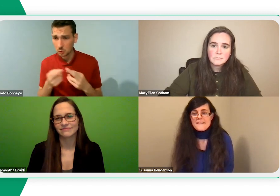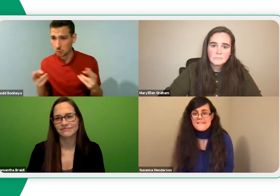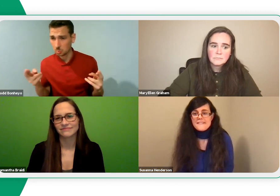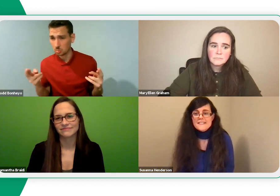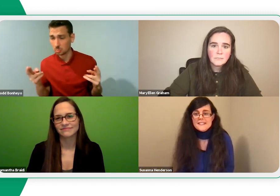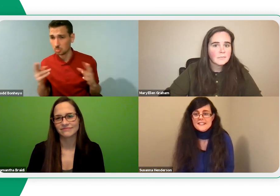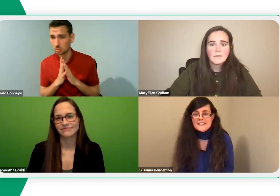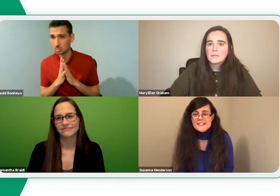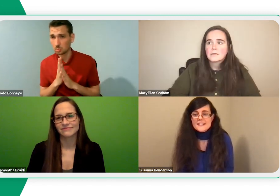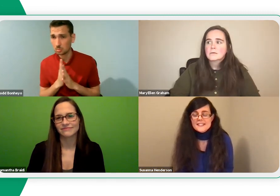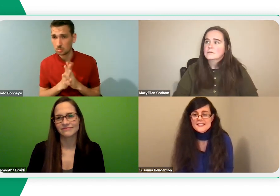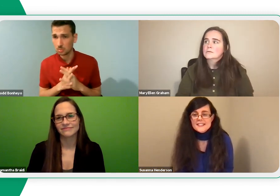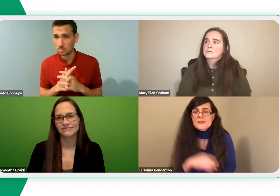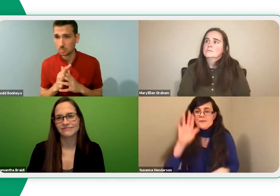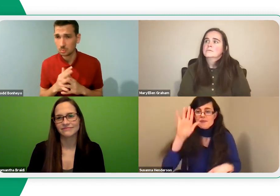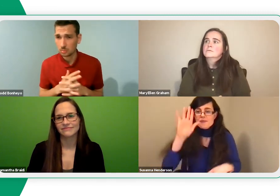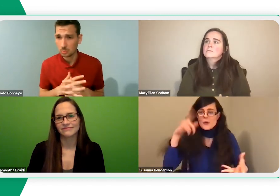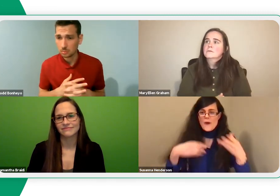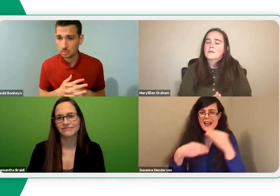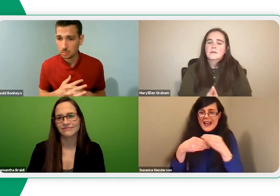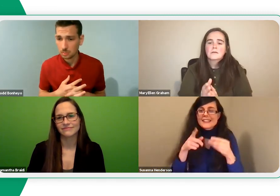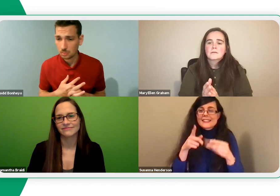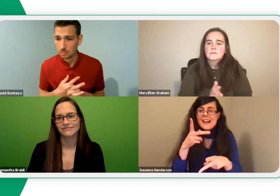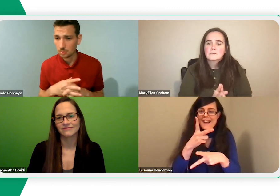miss any? Any other resources that you can think of?